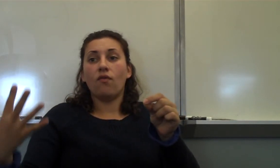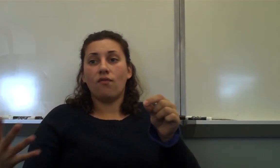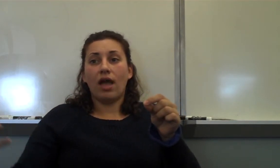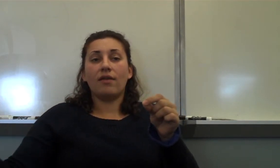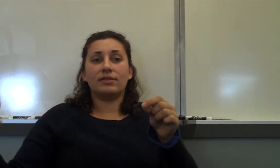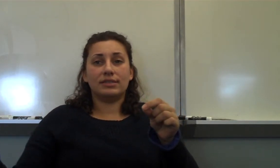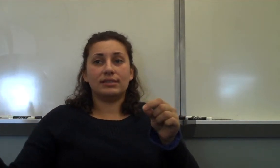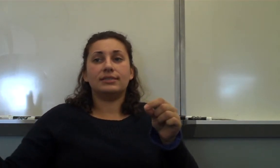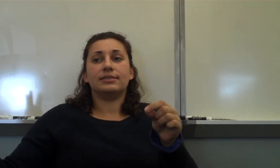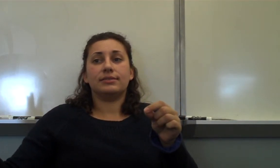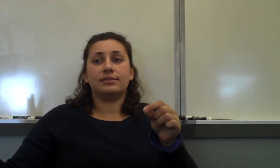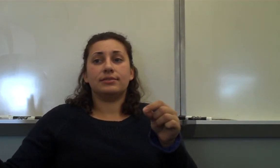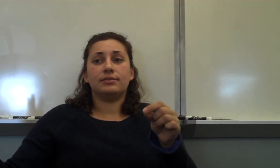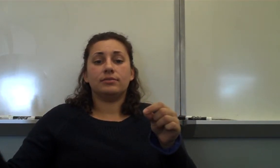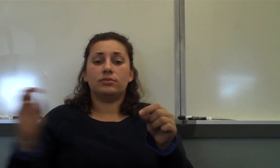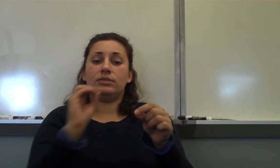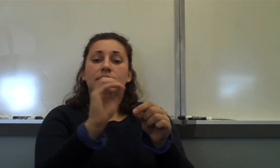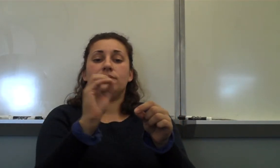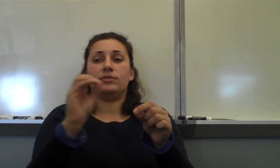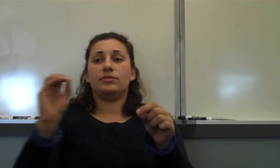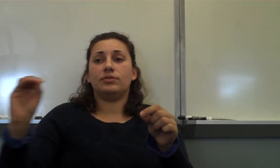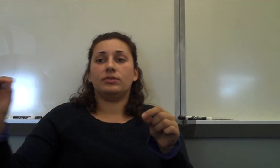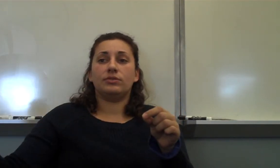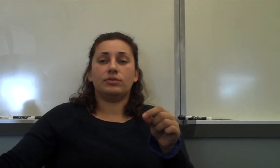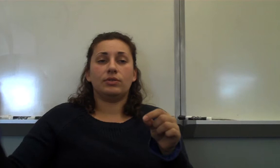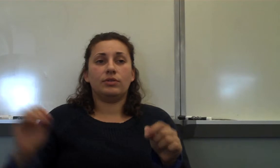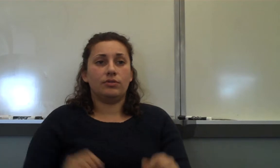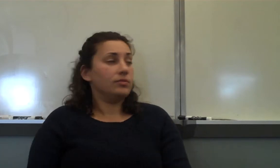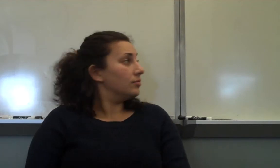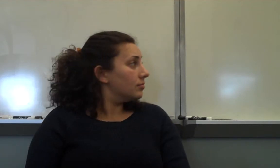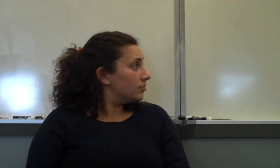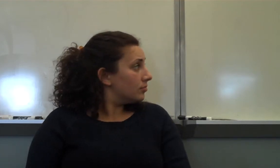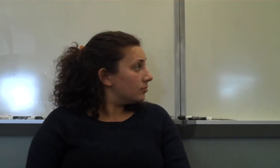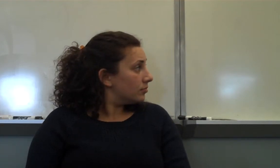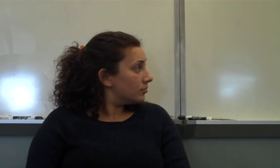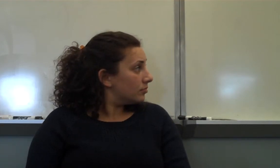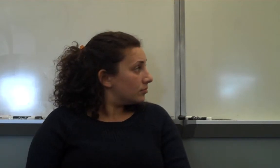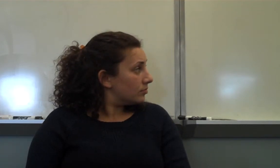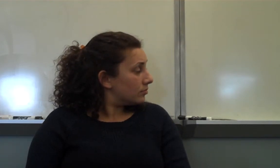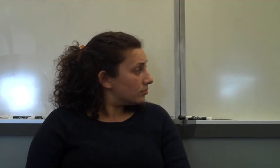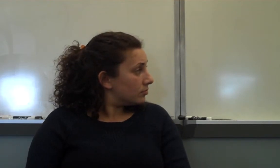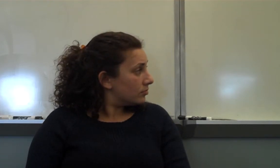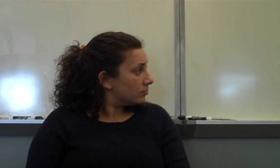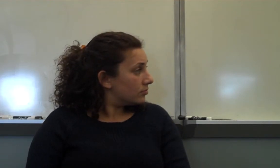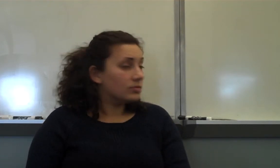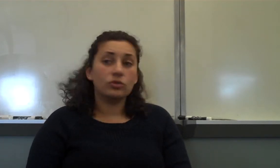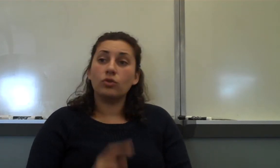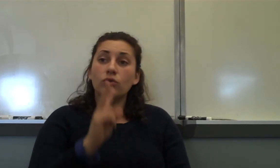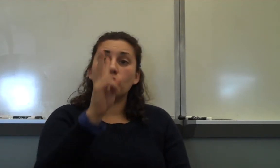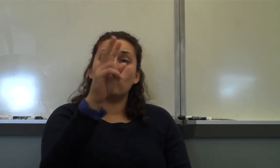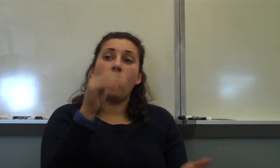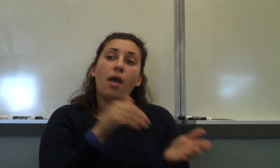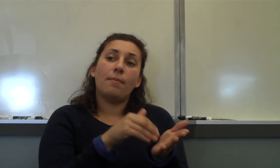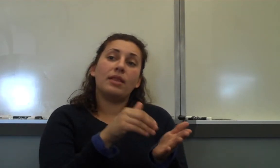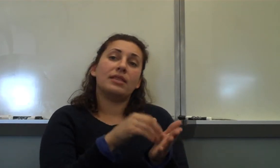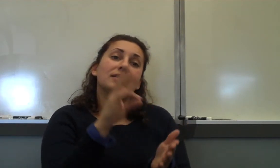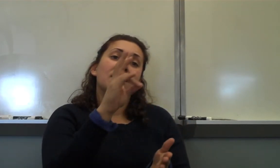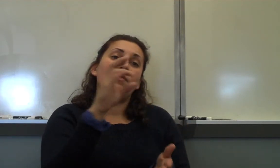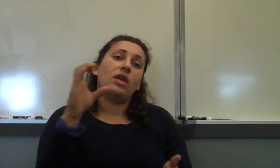zeros and rewrite it with the little period markers. This would be 2,700,000.